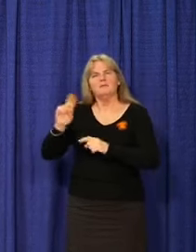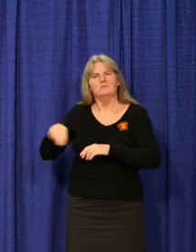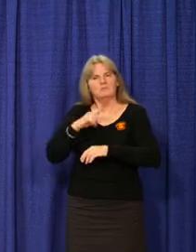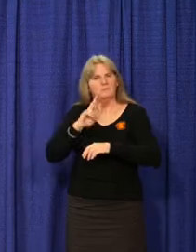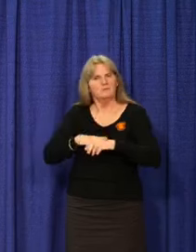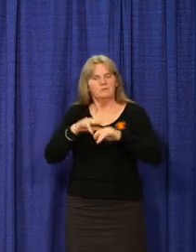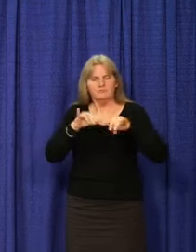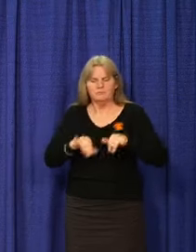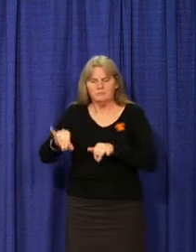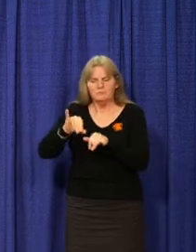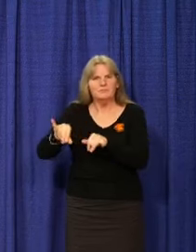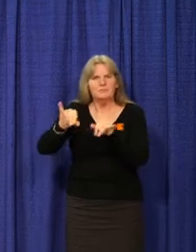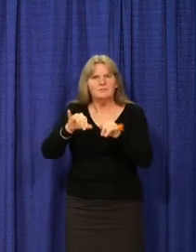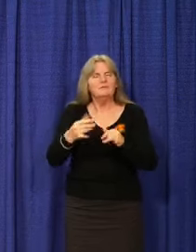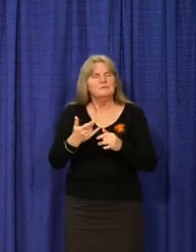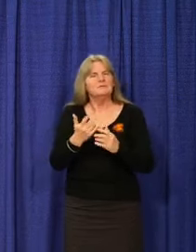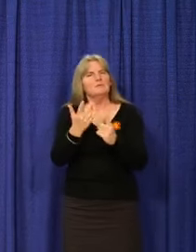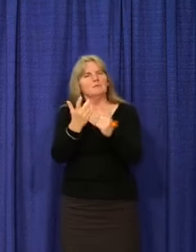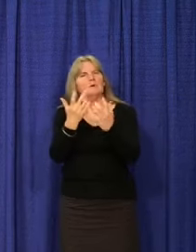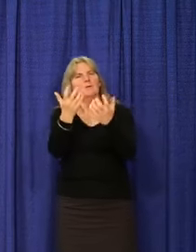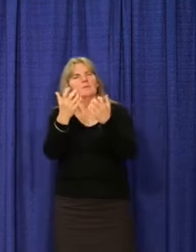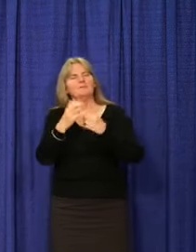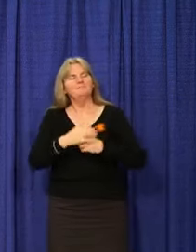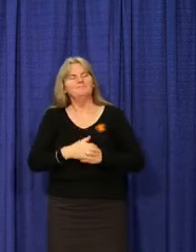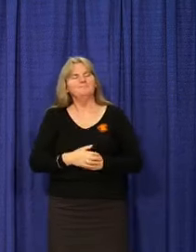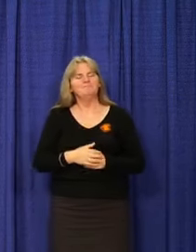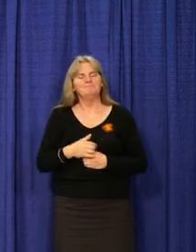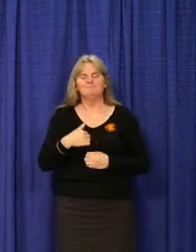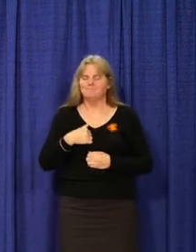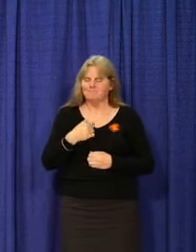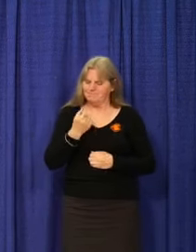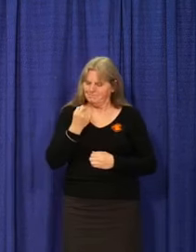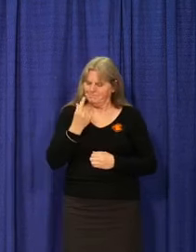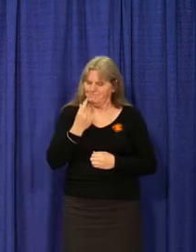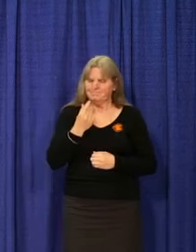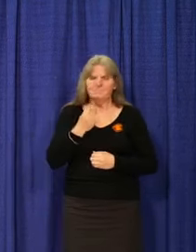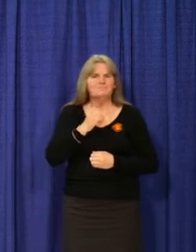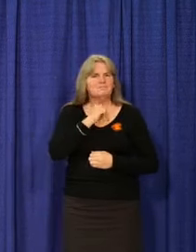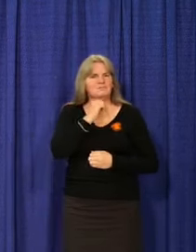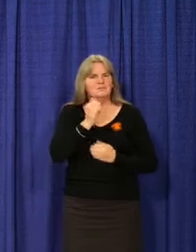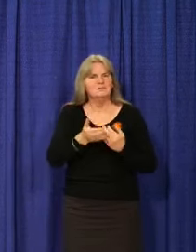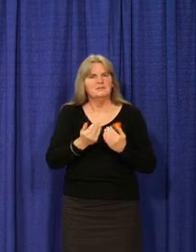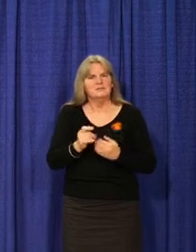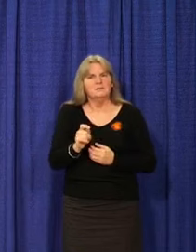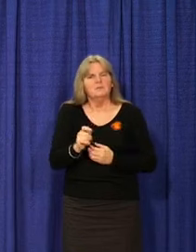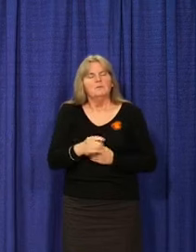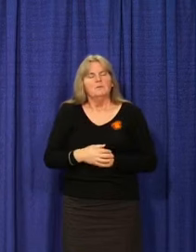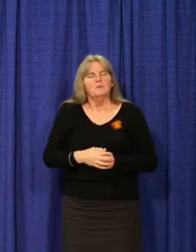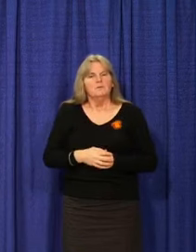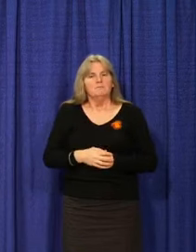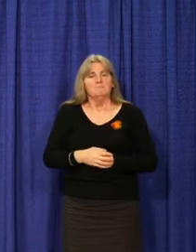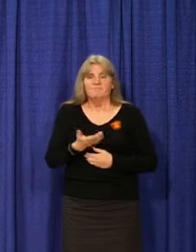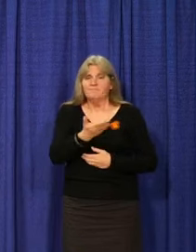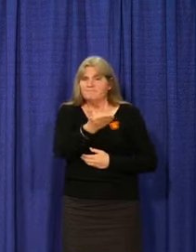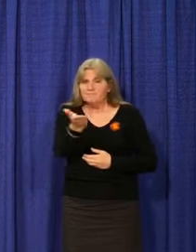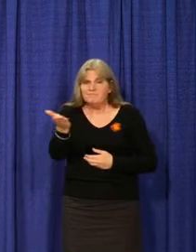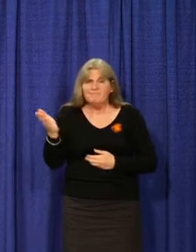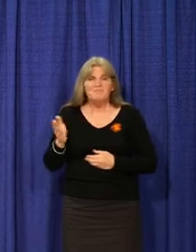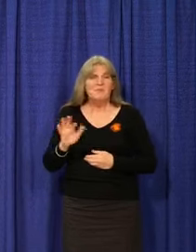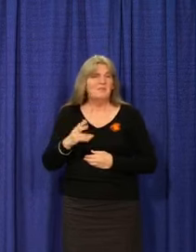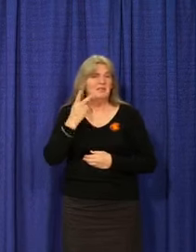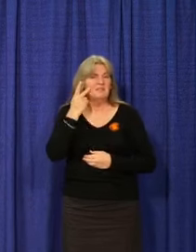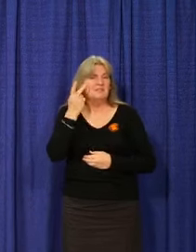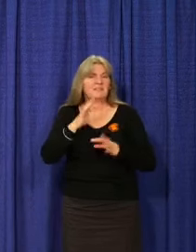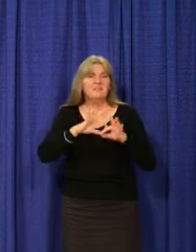normal routines. I understand this is not easy. Many of us haven't seen our